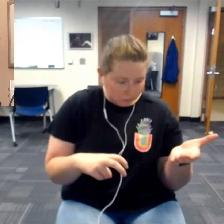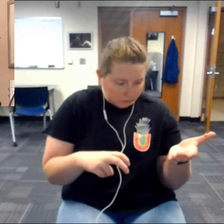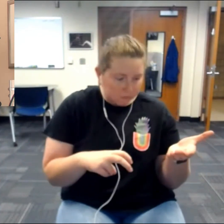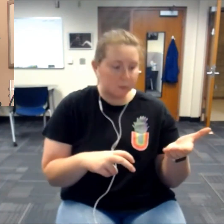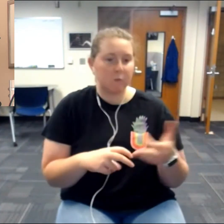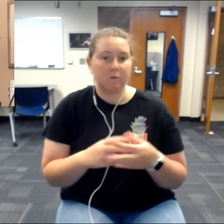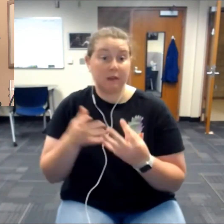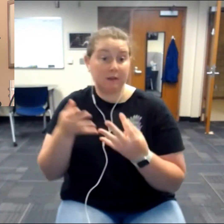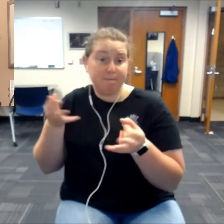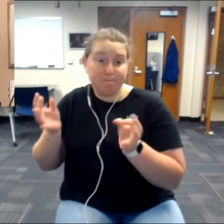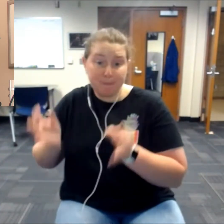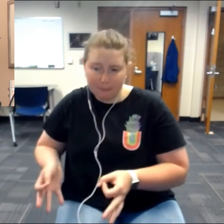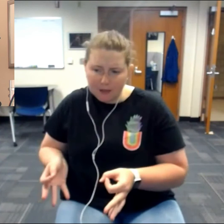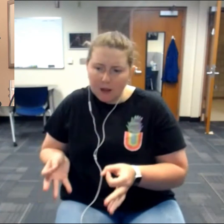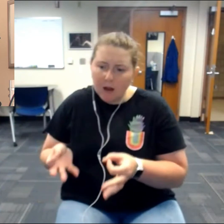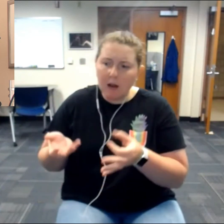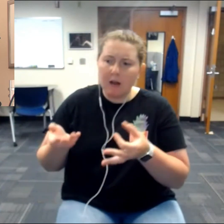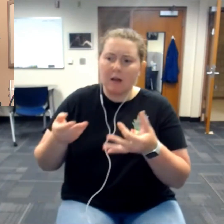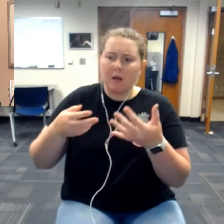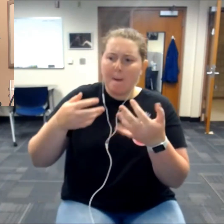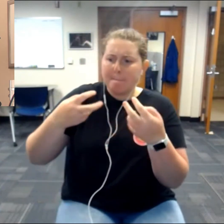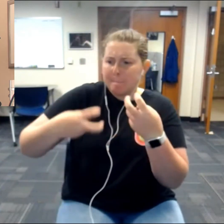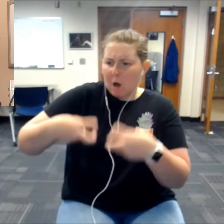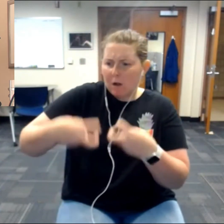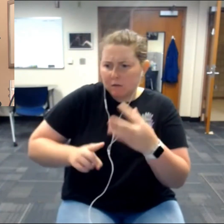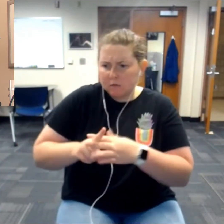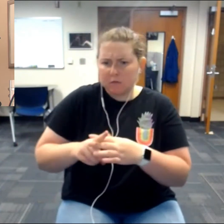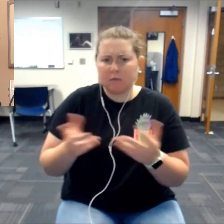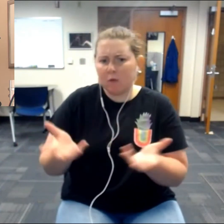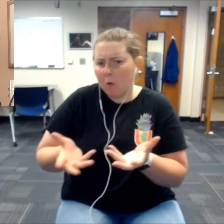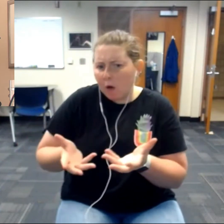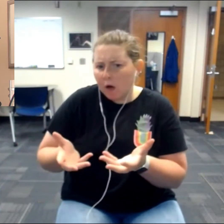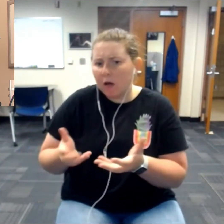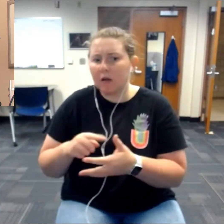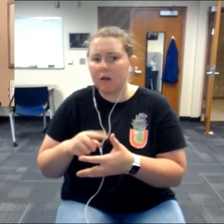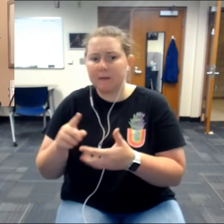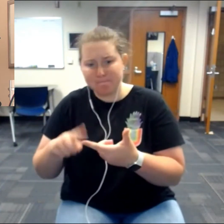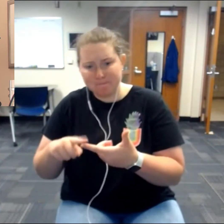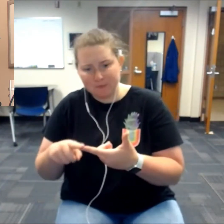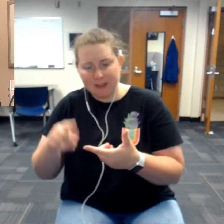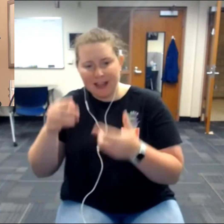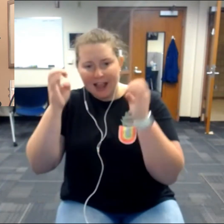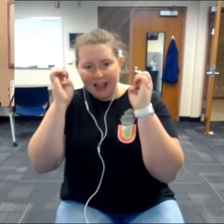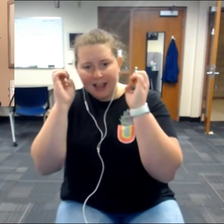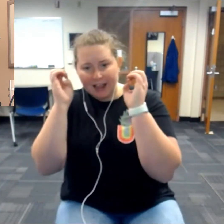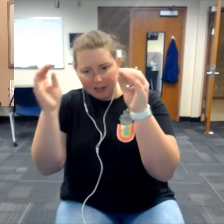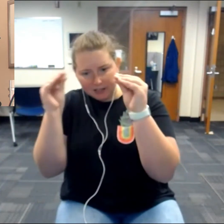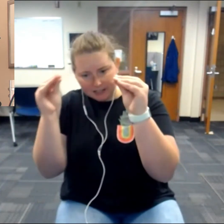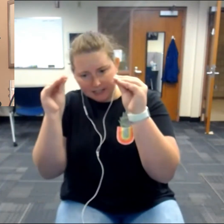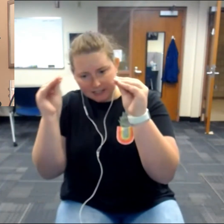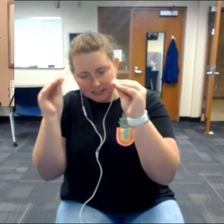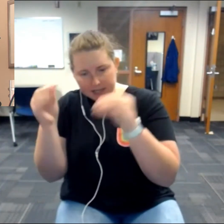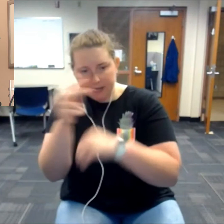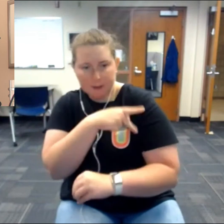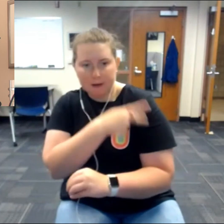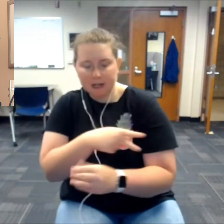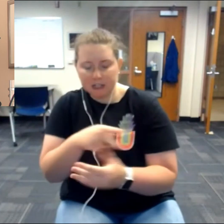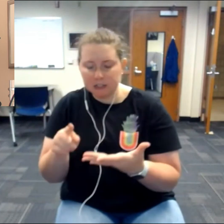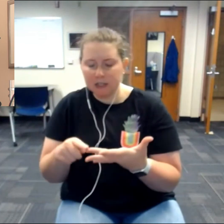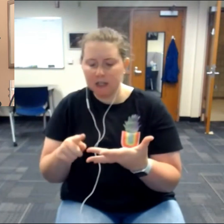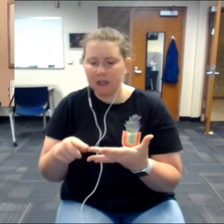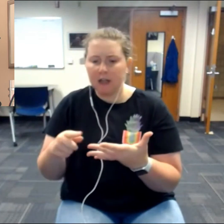problem exists, educating our patients on that focusing problem and what solutions there are, and